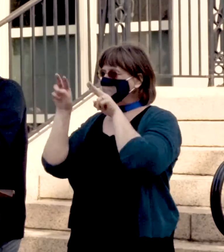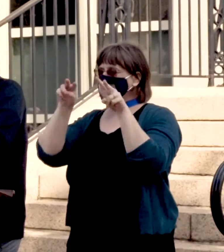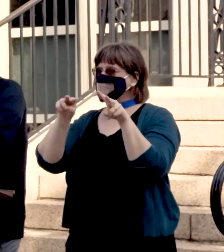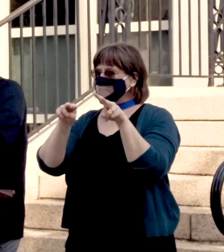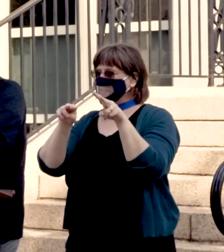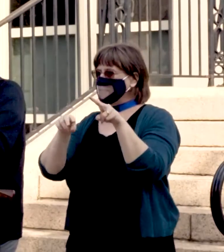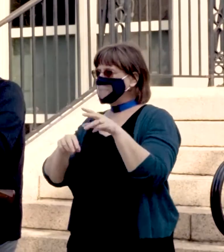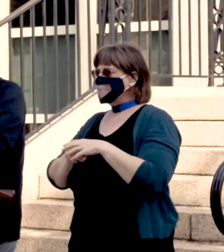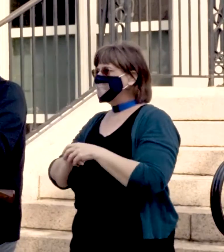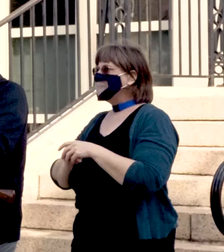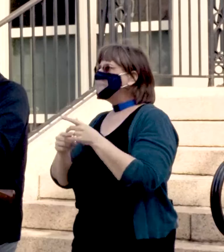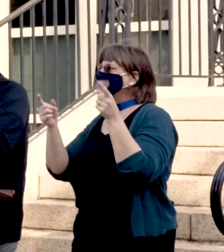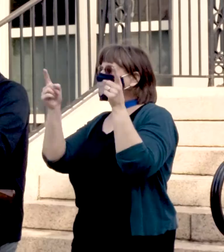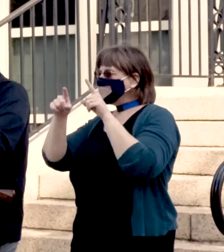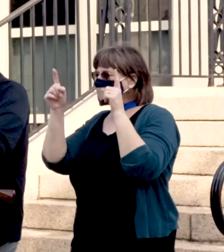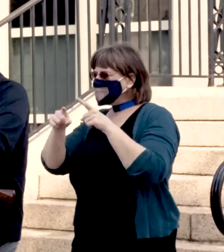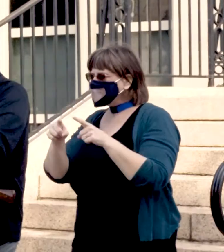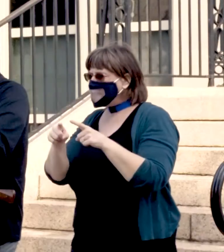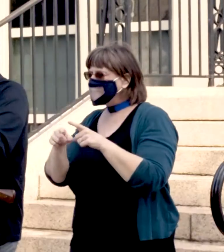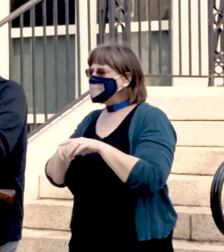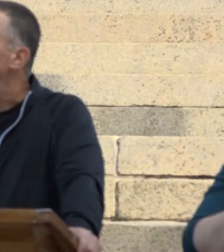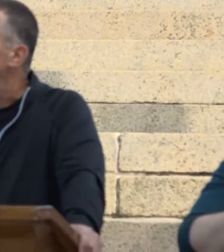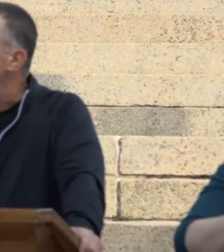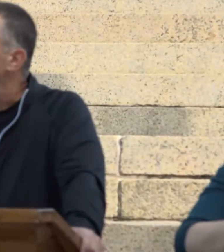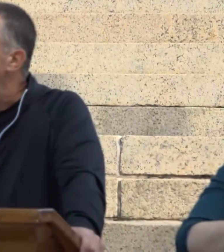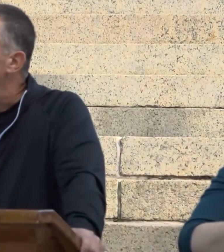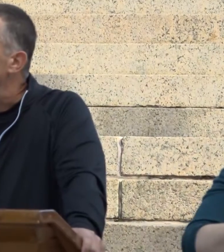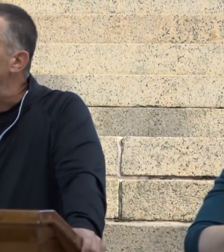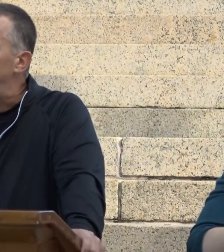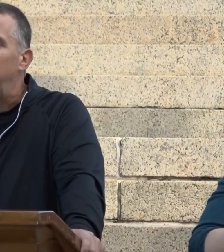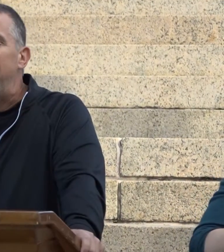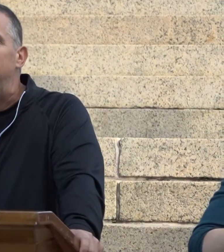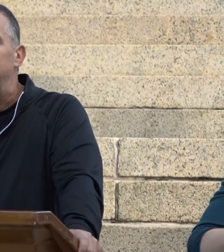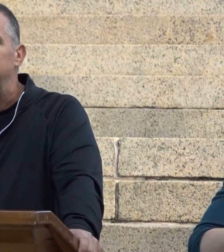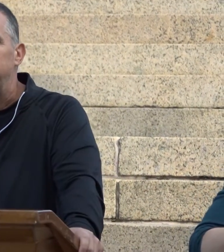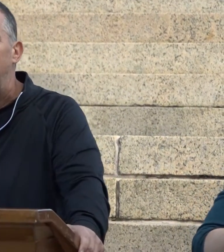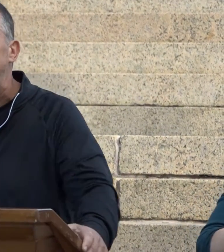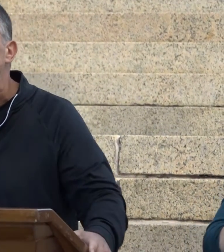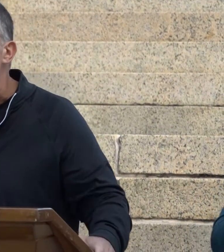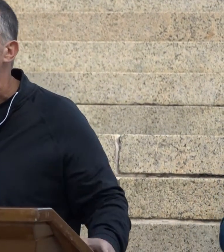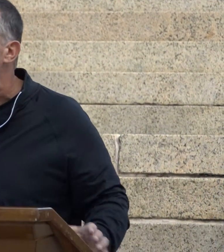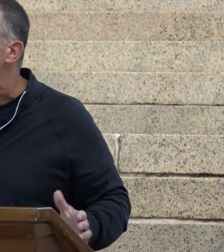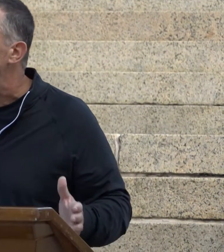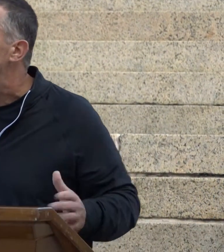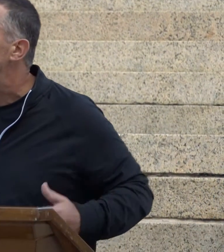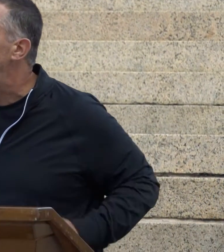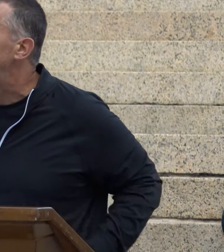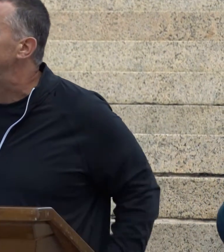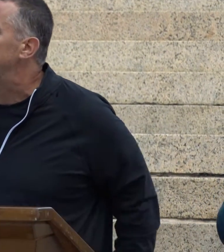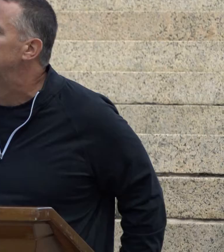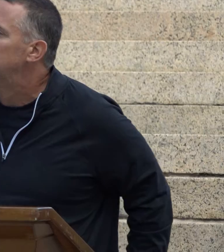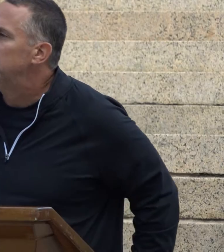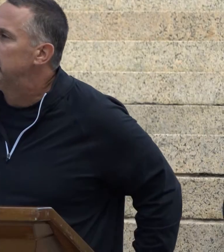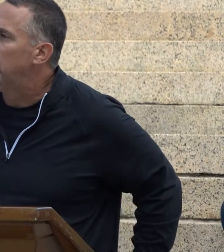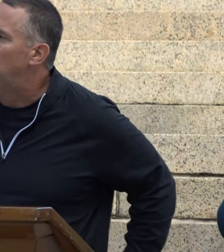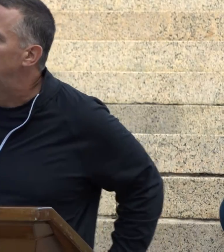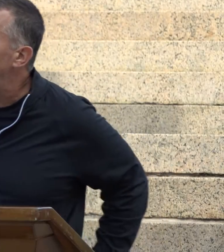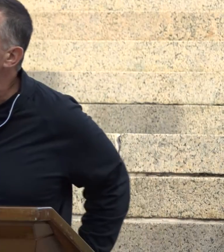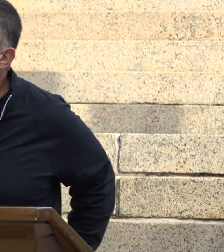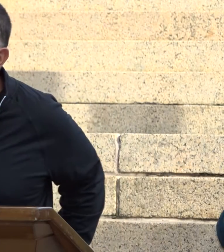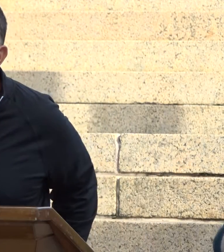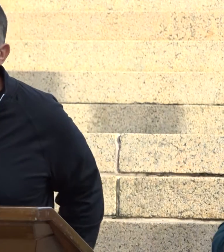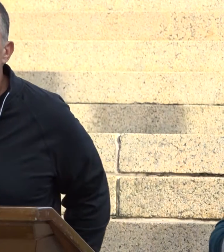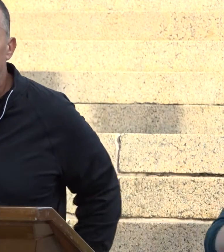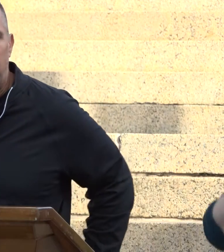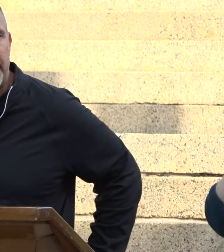brother what is going on. And his brother told him that a plane accidentally hit the building. So